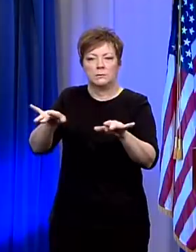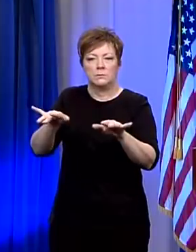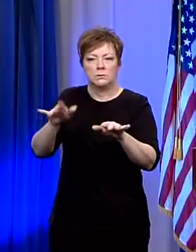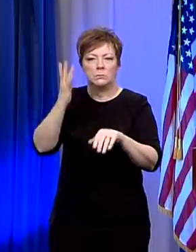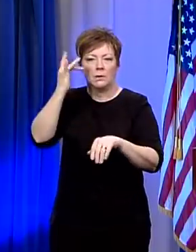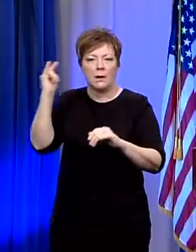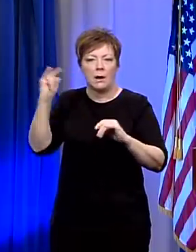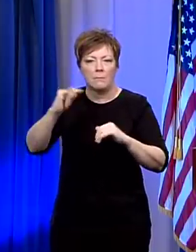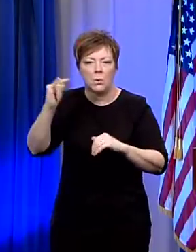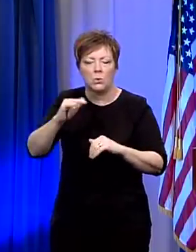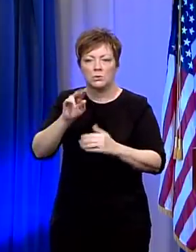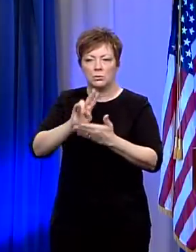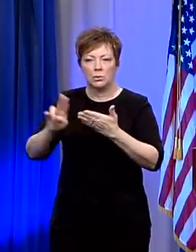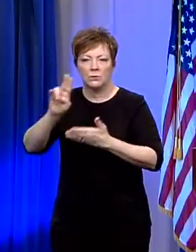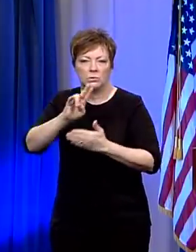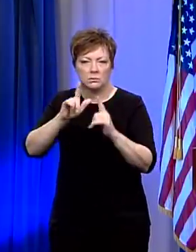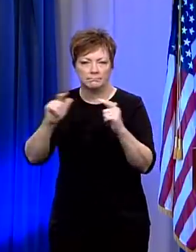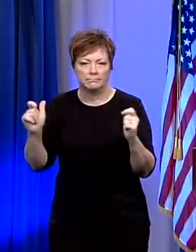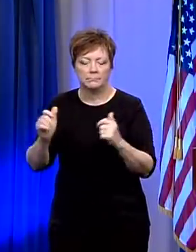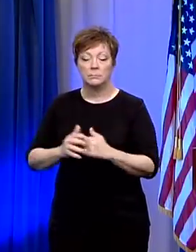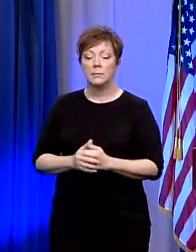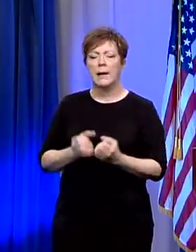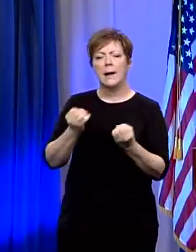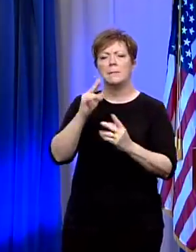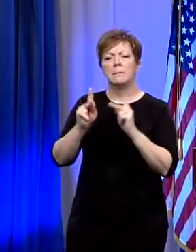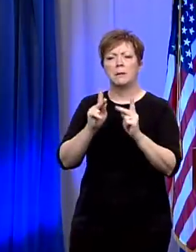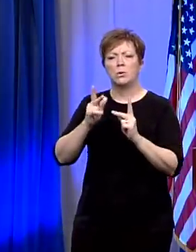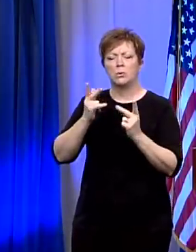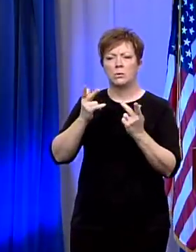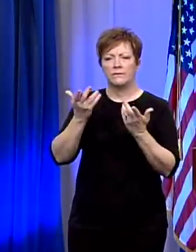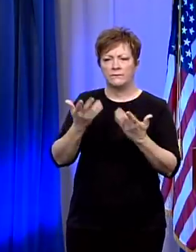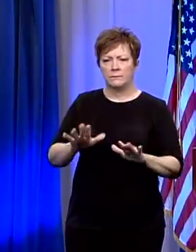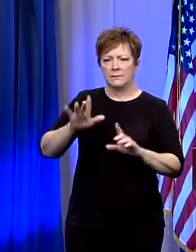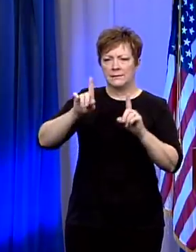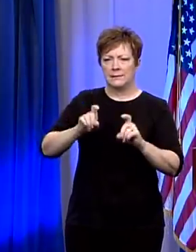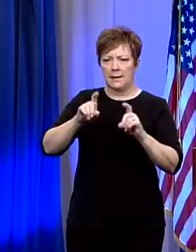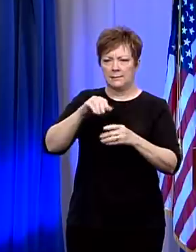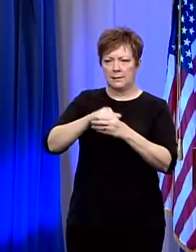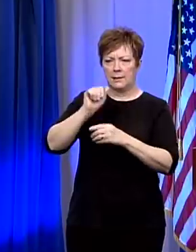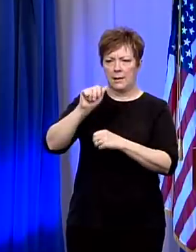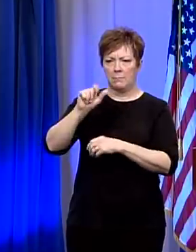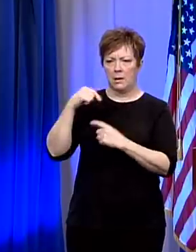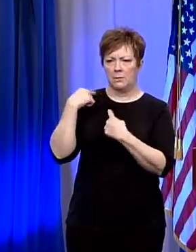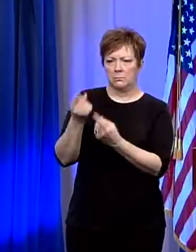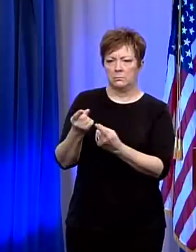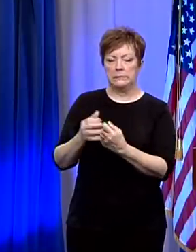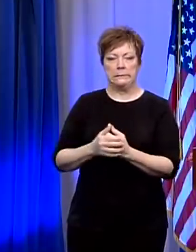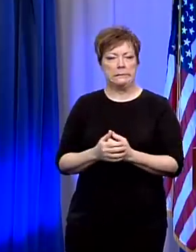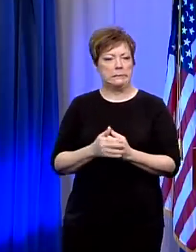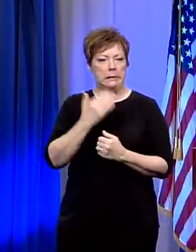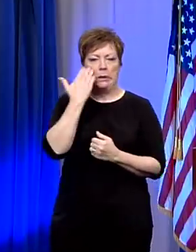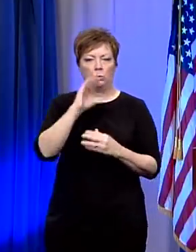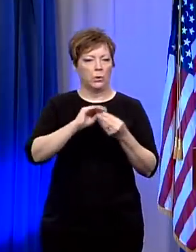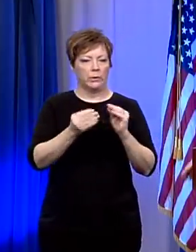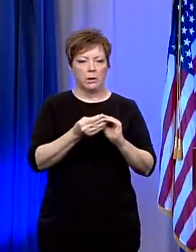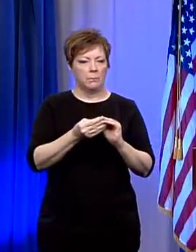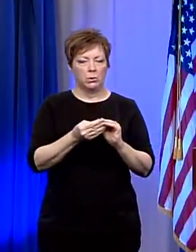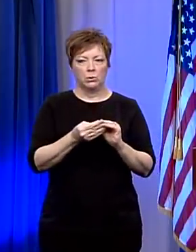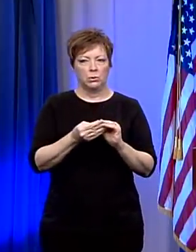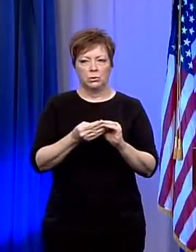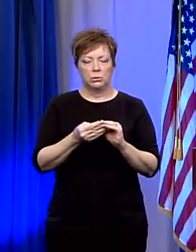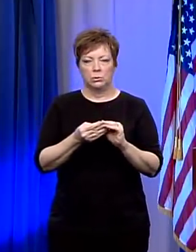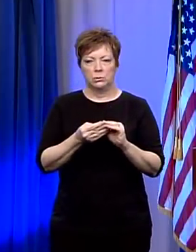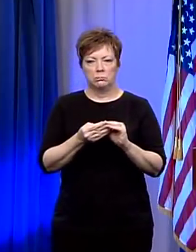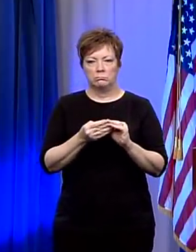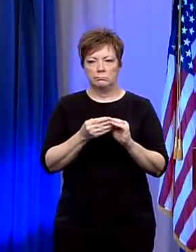now. How many people have been tested in Alabama so far? I don't know that number. We have some numbers that I don't think I have for you about